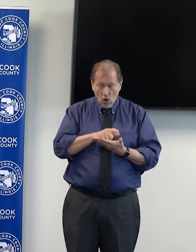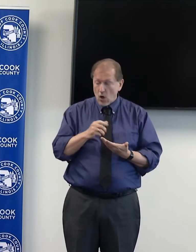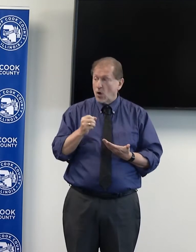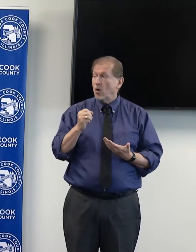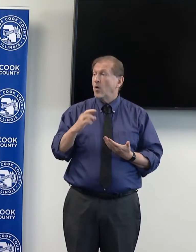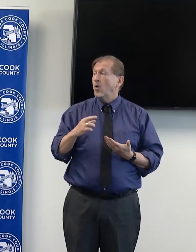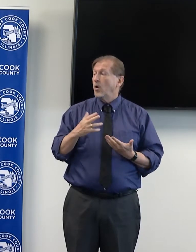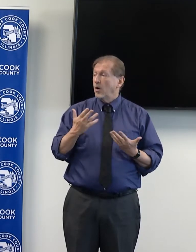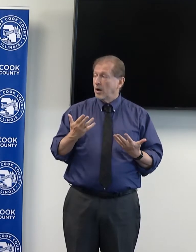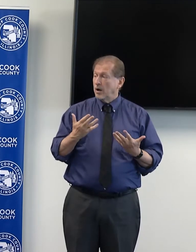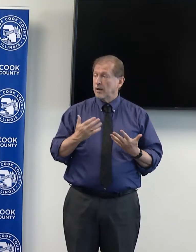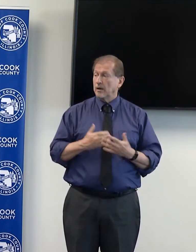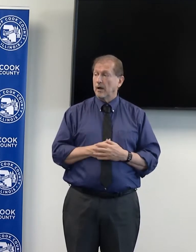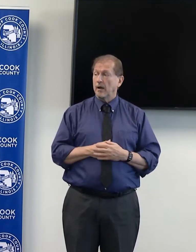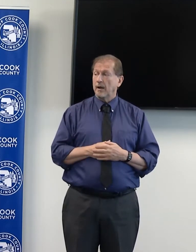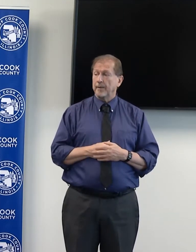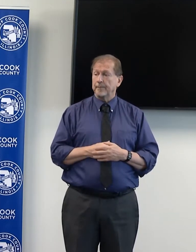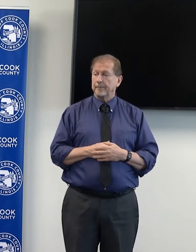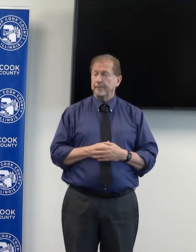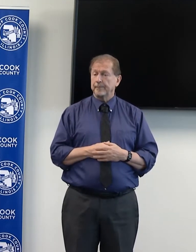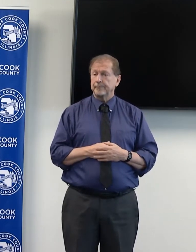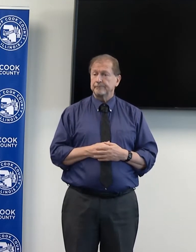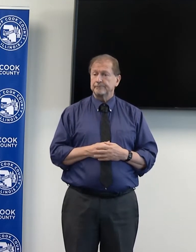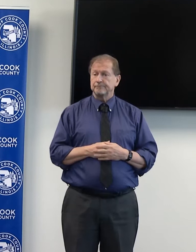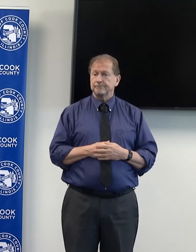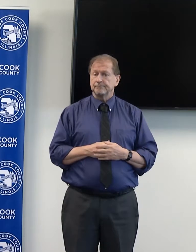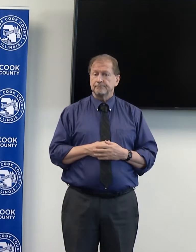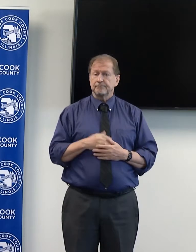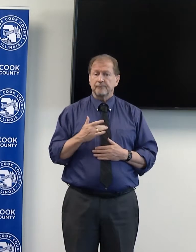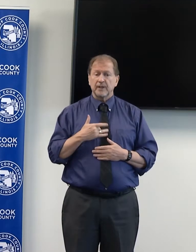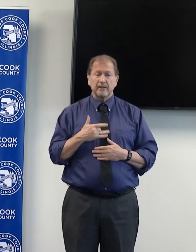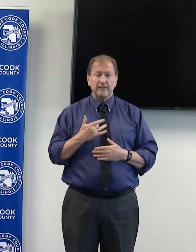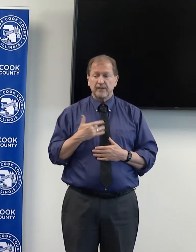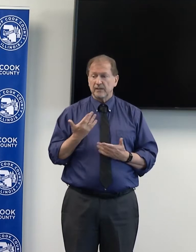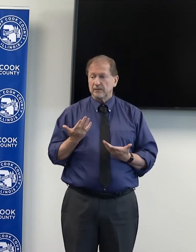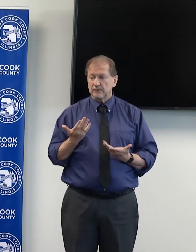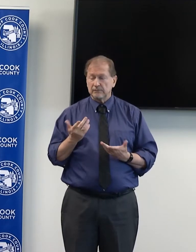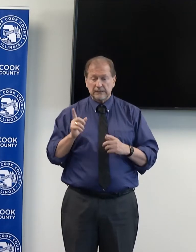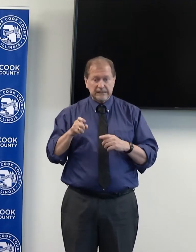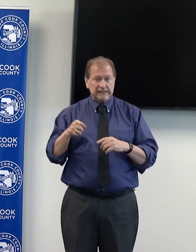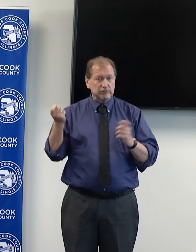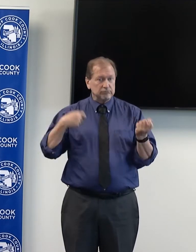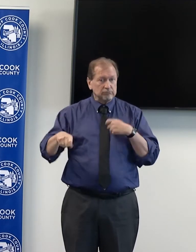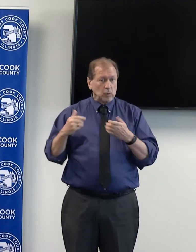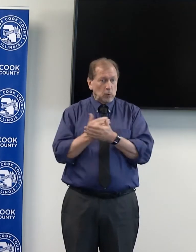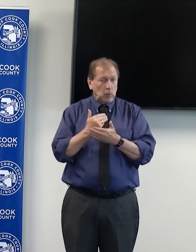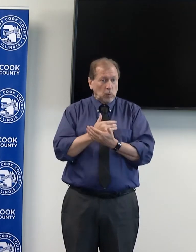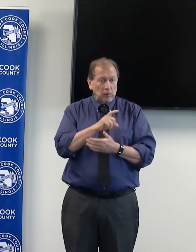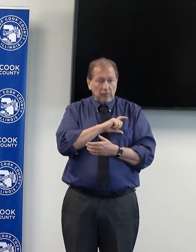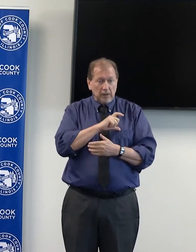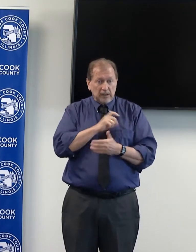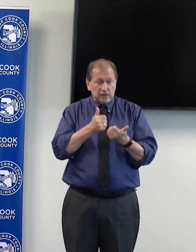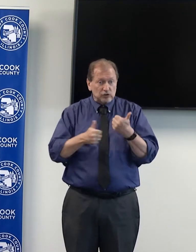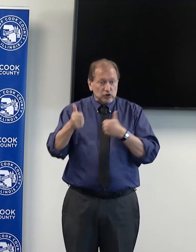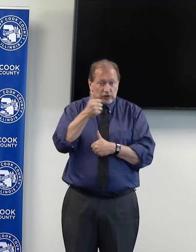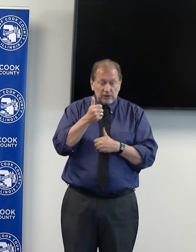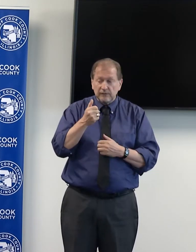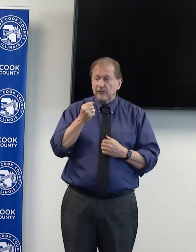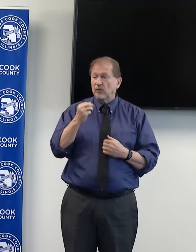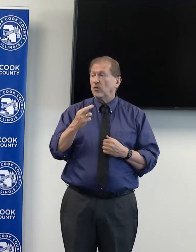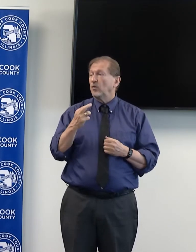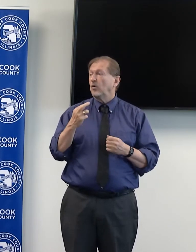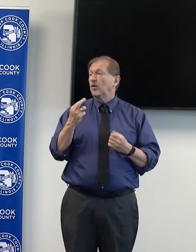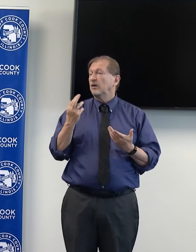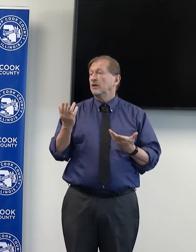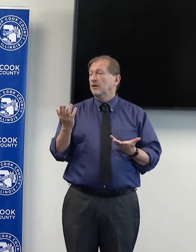independent? Do we need a different police chief? Do we need a different method to select the